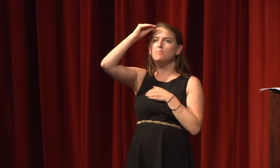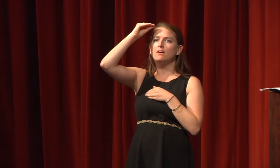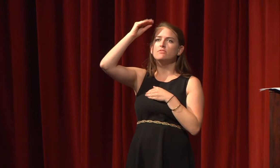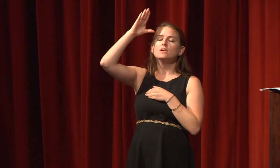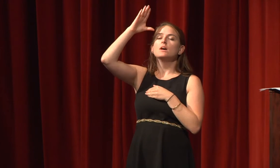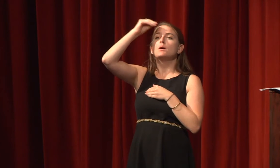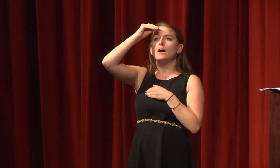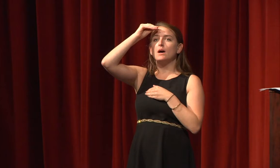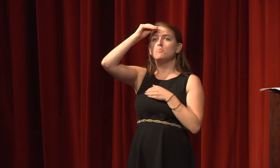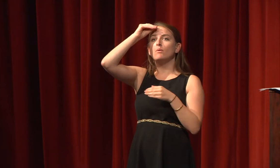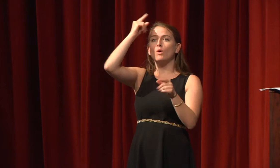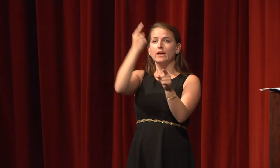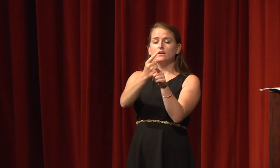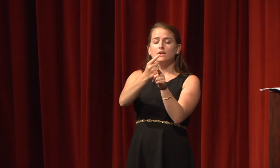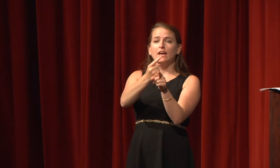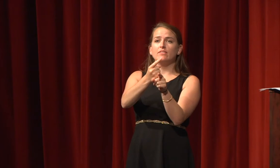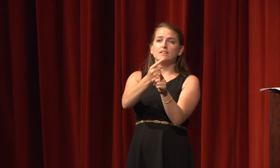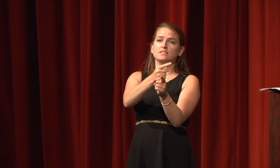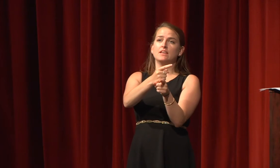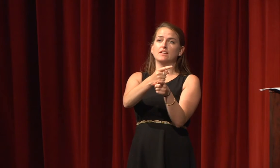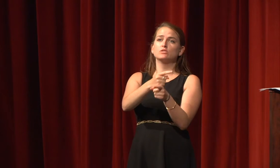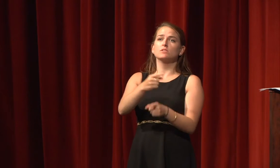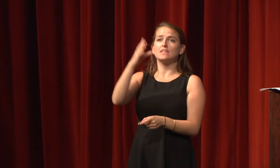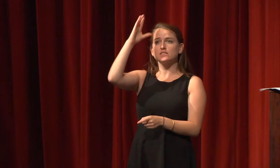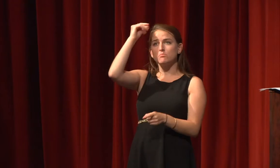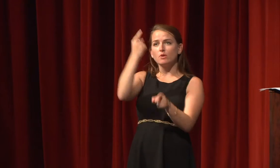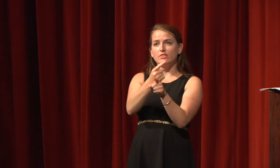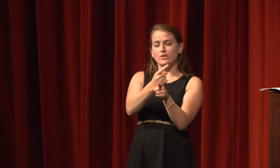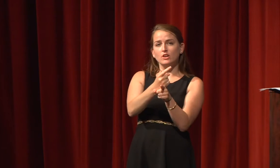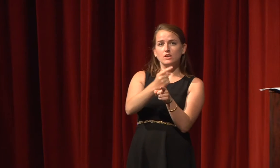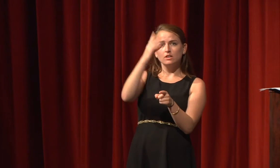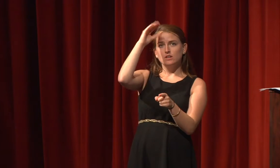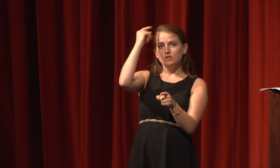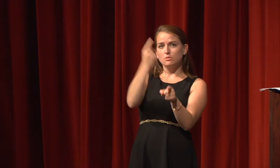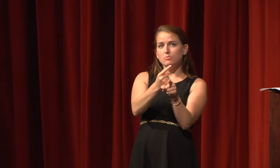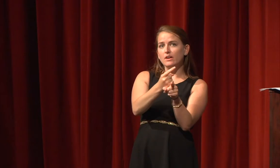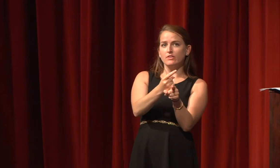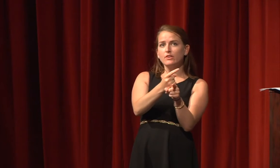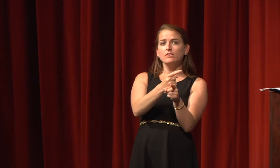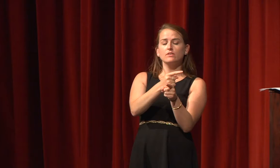of. Boy. And then hit. So that's a brother. Your brother.